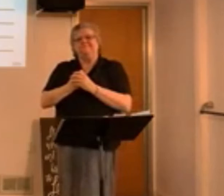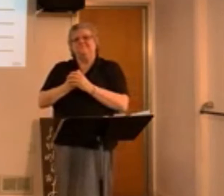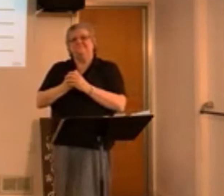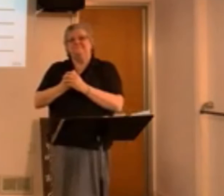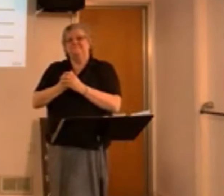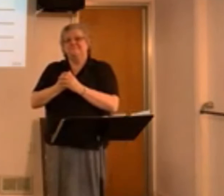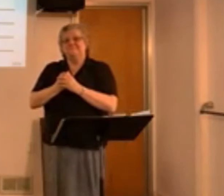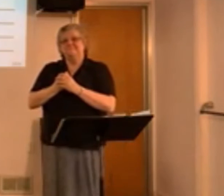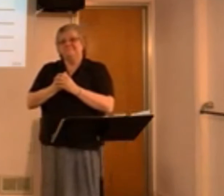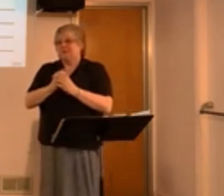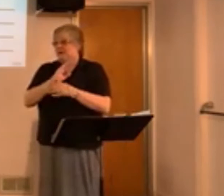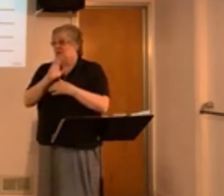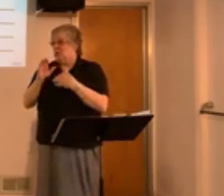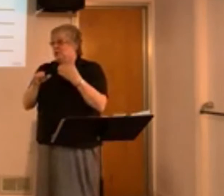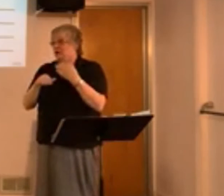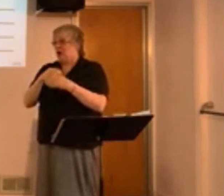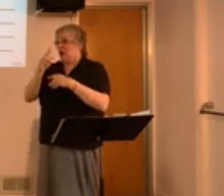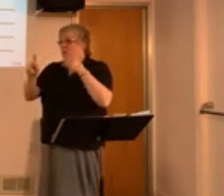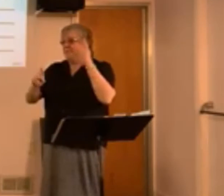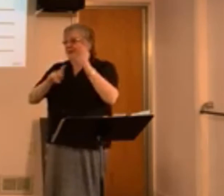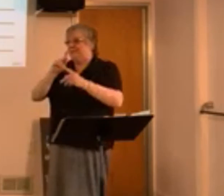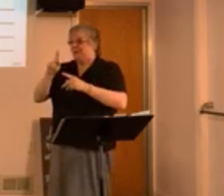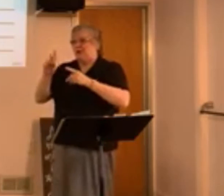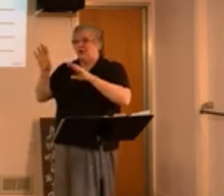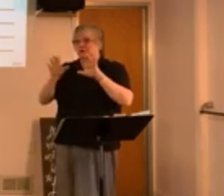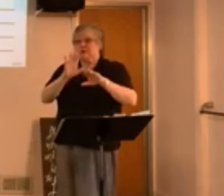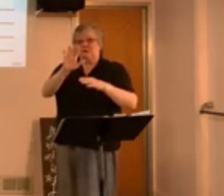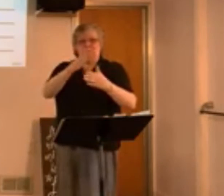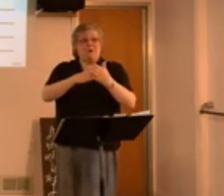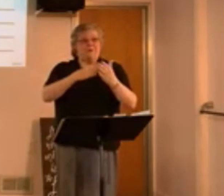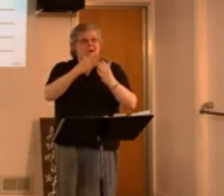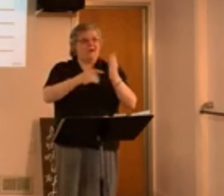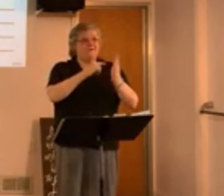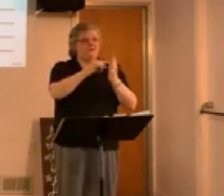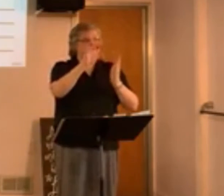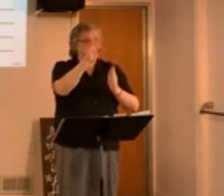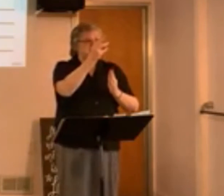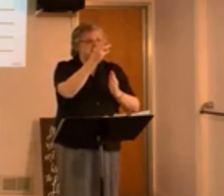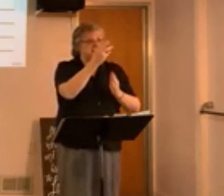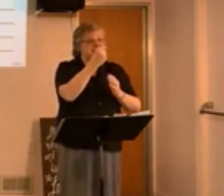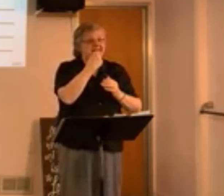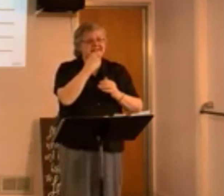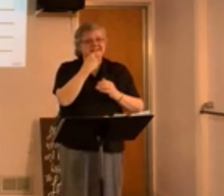When everybody does their part, look at verse 16.